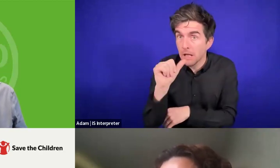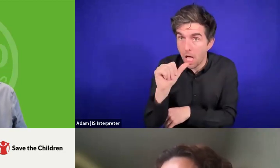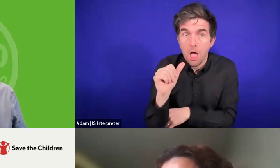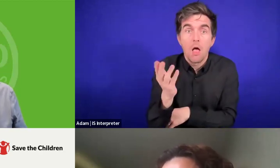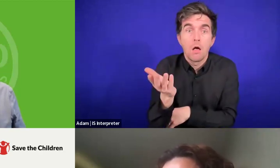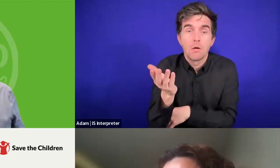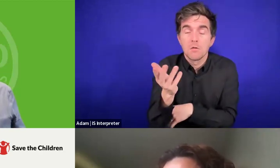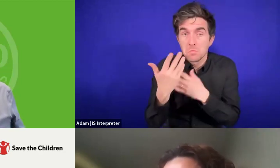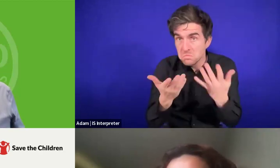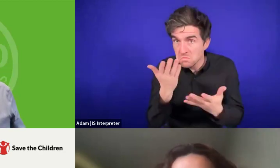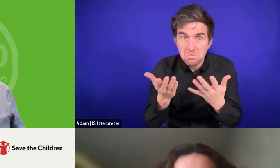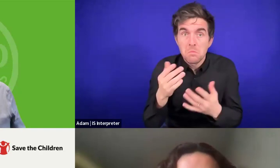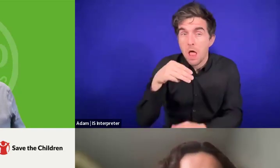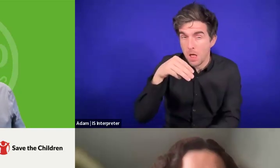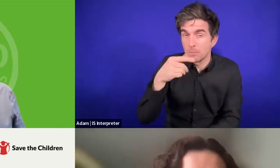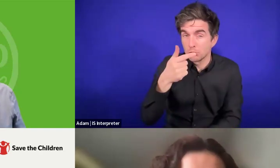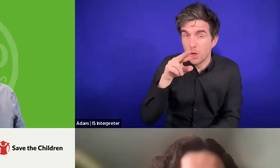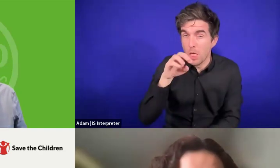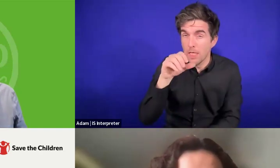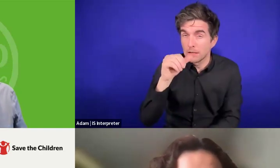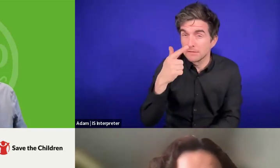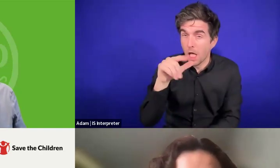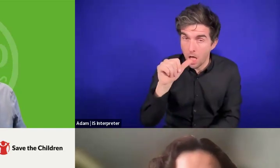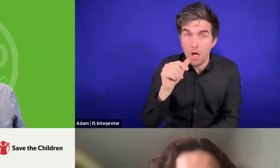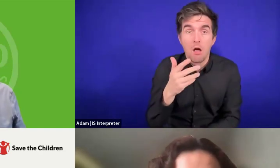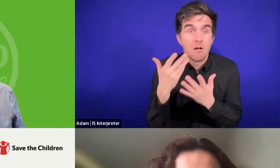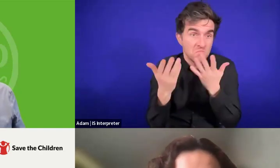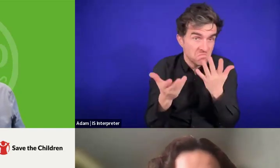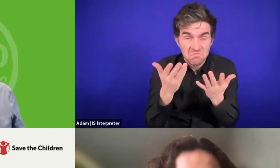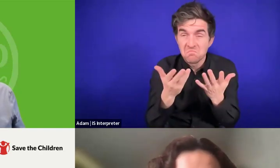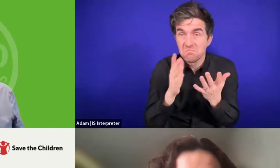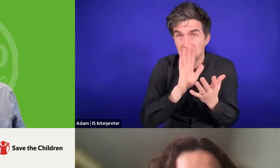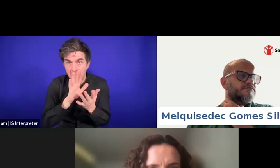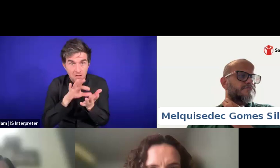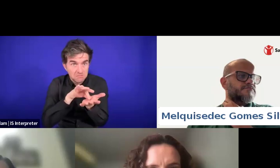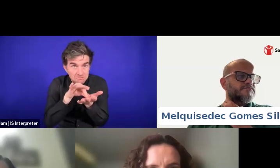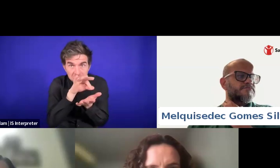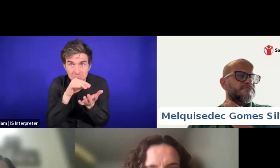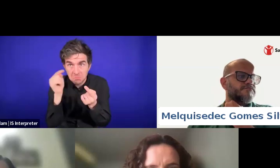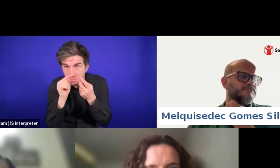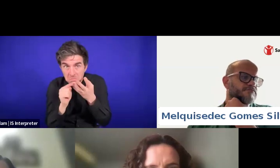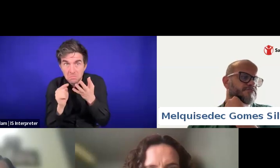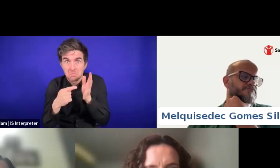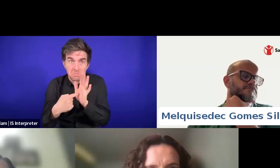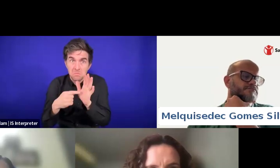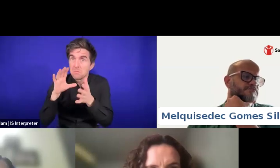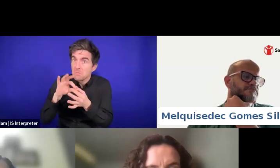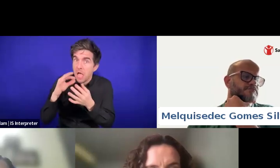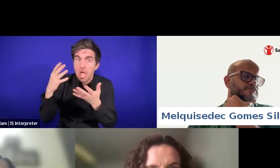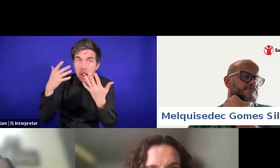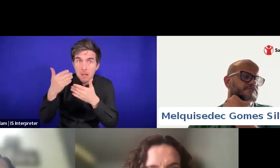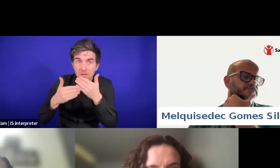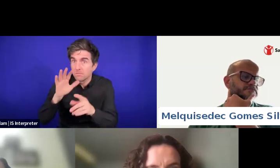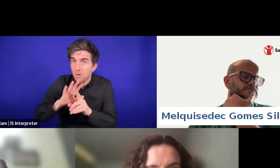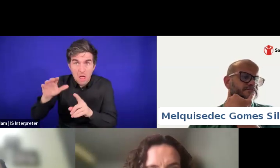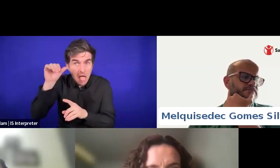within India. So maybe let's reverse this. Mika, if you want to start by addressing that question, and then we'll go and do a